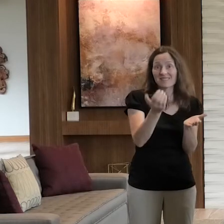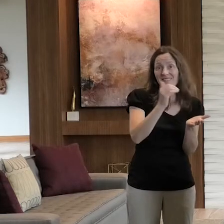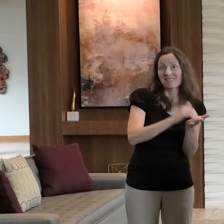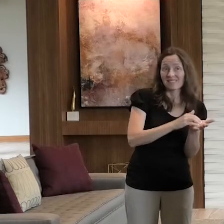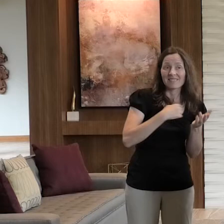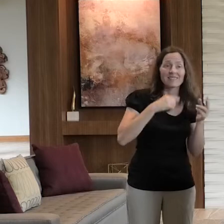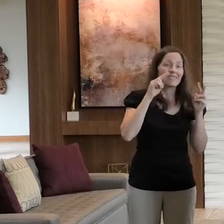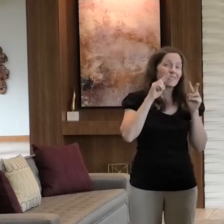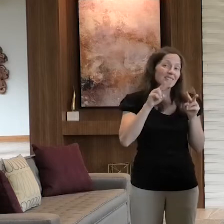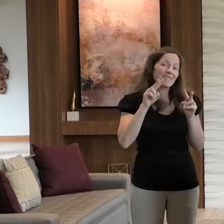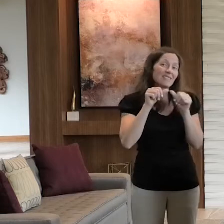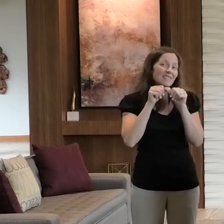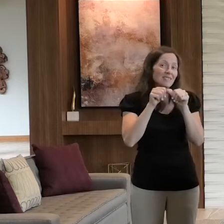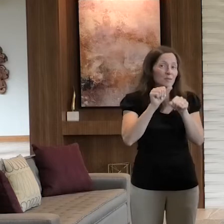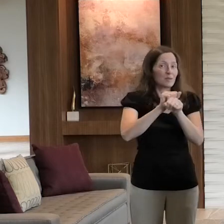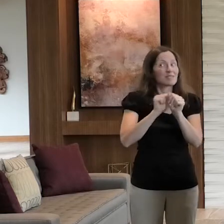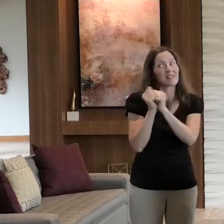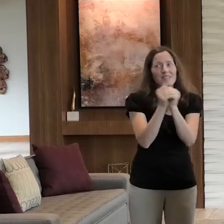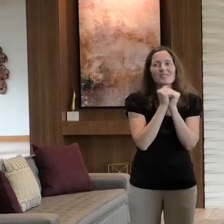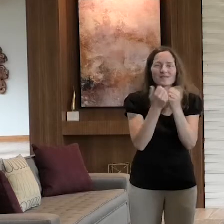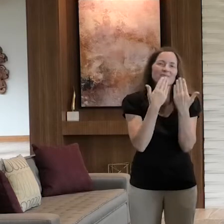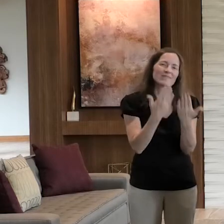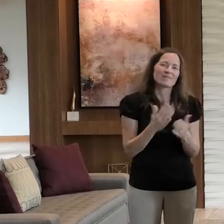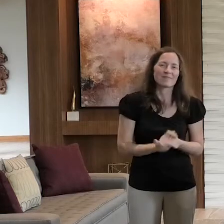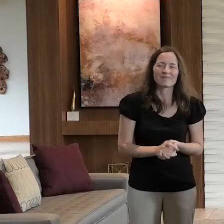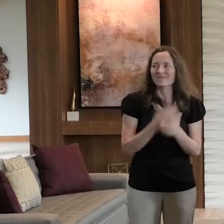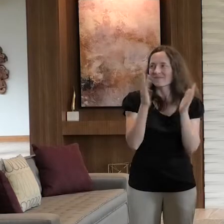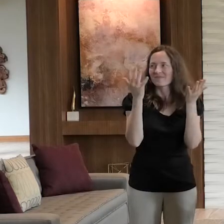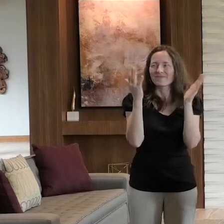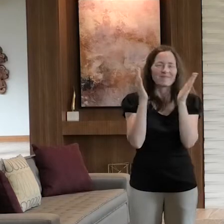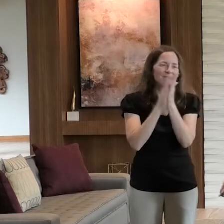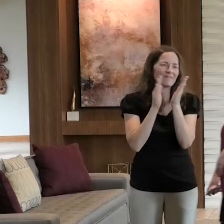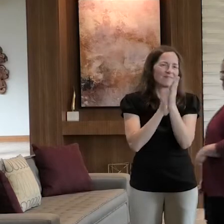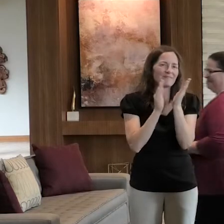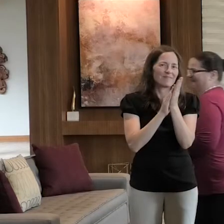look forward to continuing to work together. Thank you.